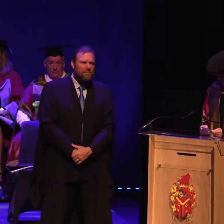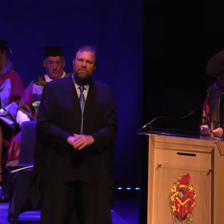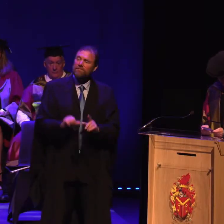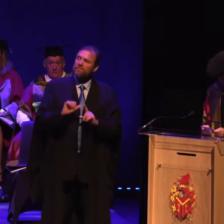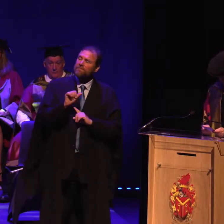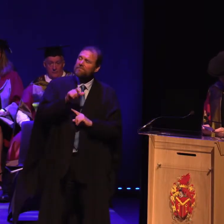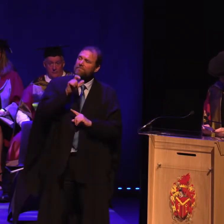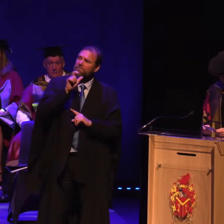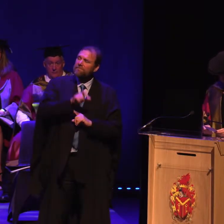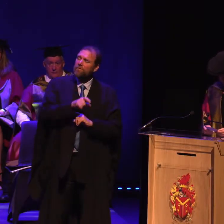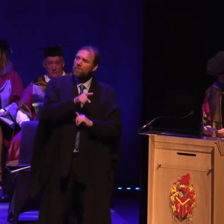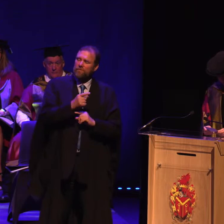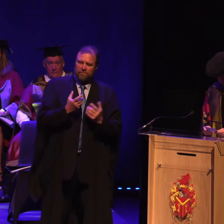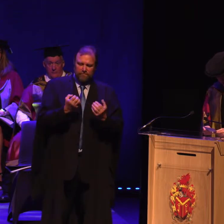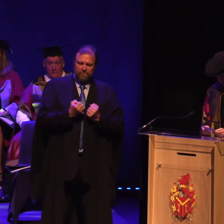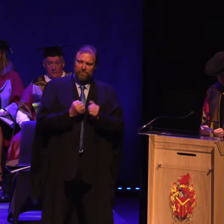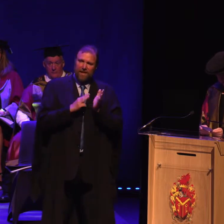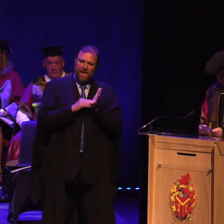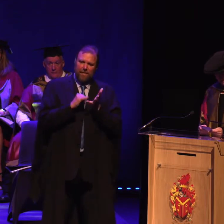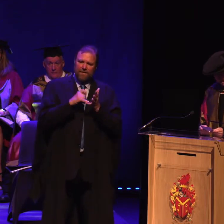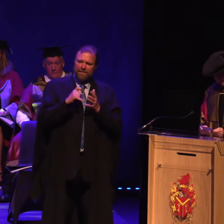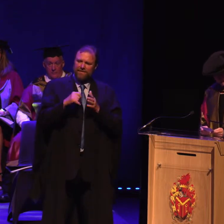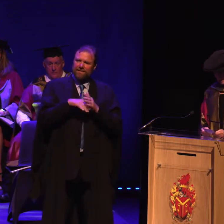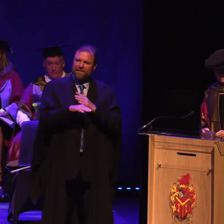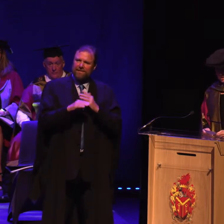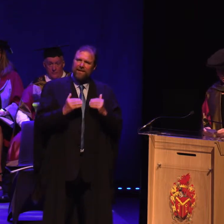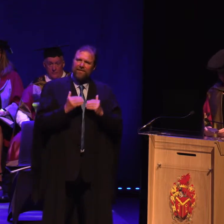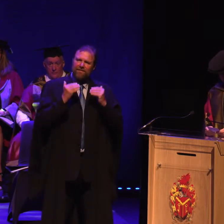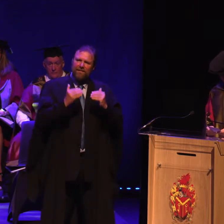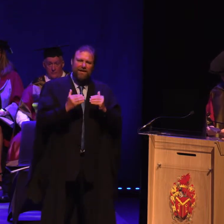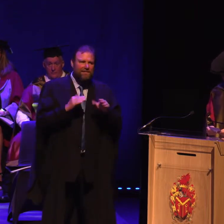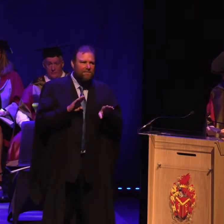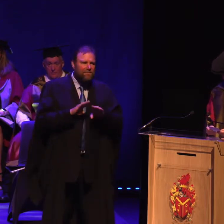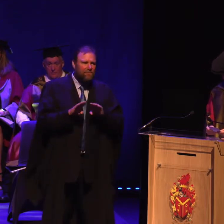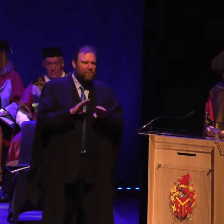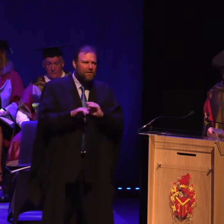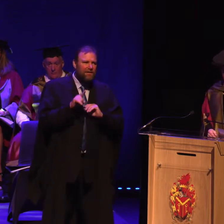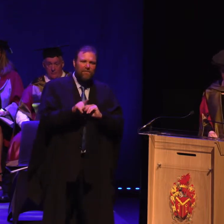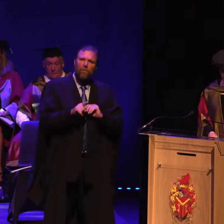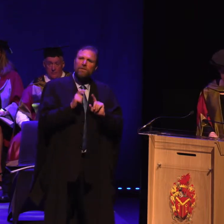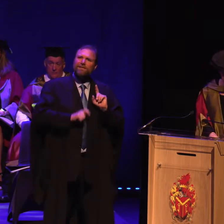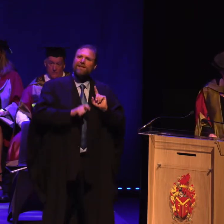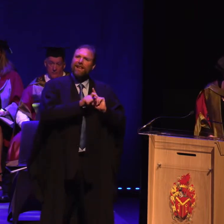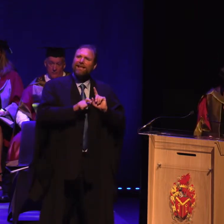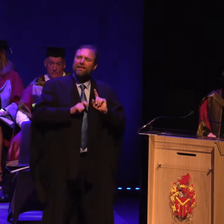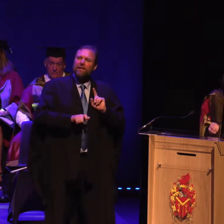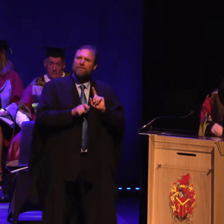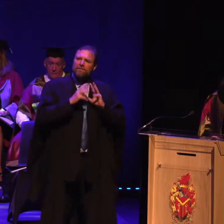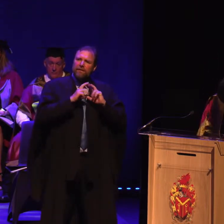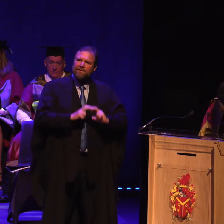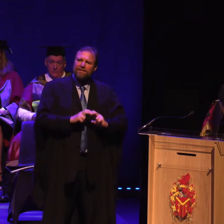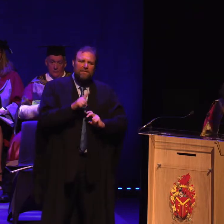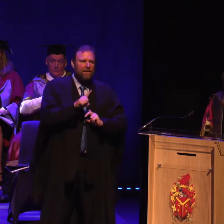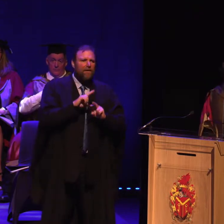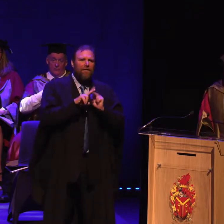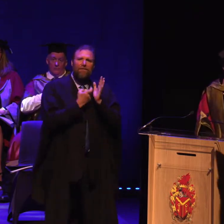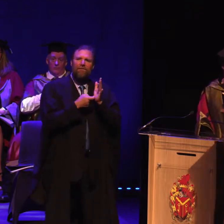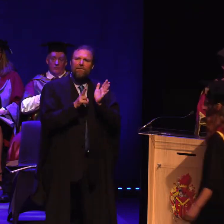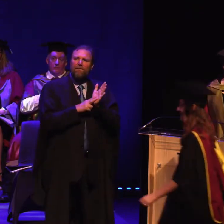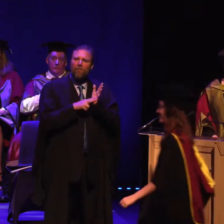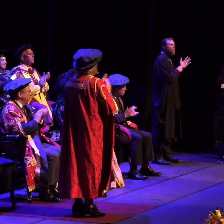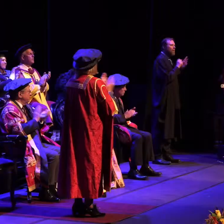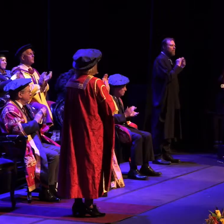The next student to receive the Master of Science in Advanced Practice Musculoskeletal Studies, Florian Petit.